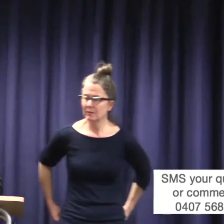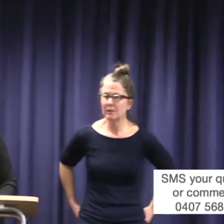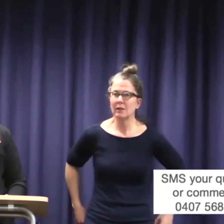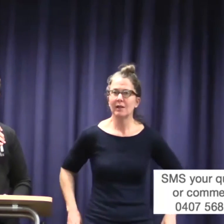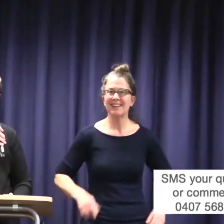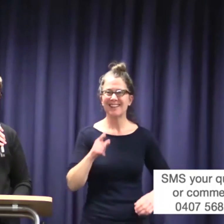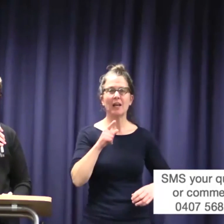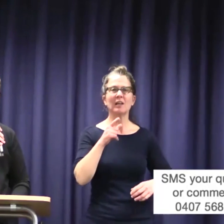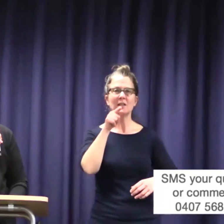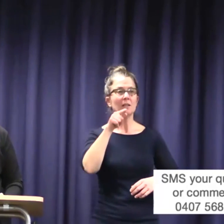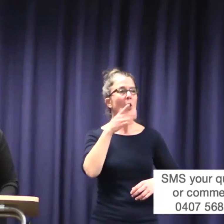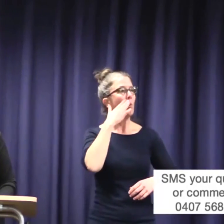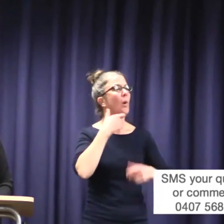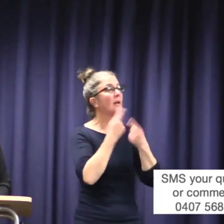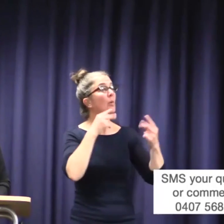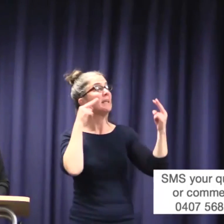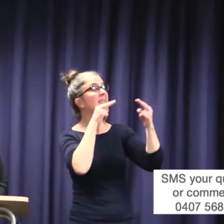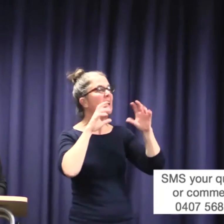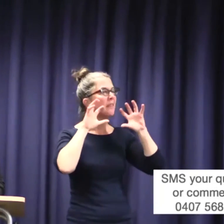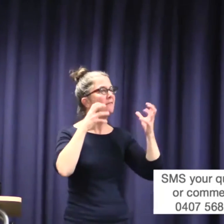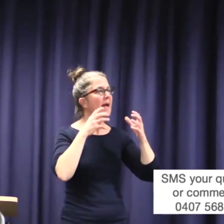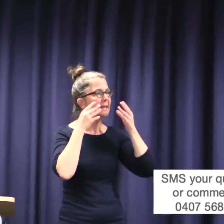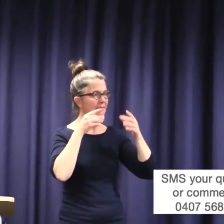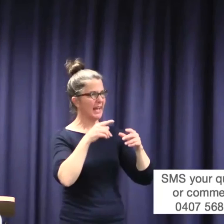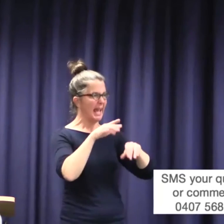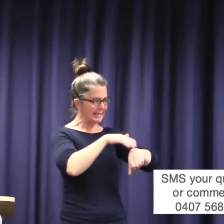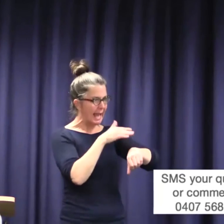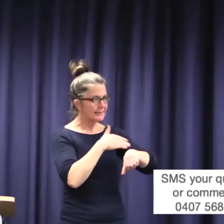When we go and see the fat cats, Kim, we might take you with us.